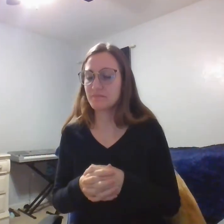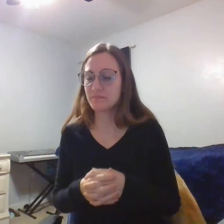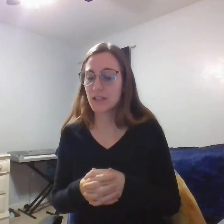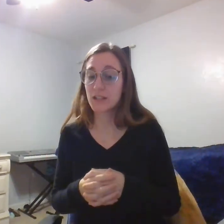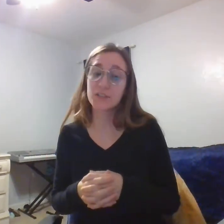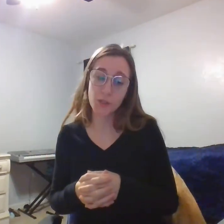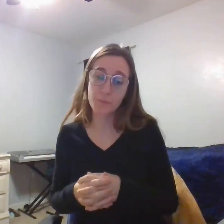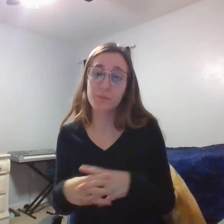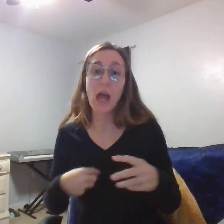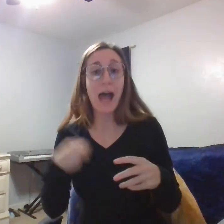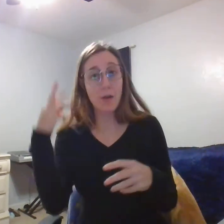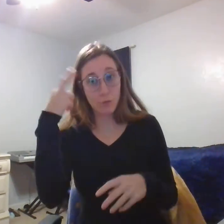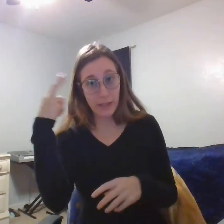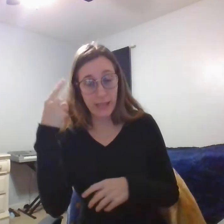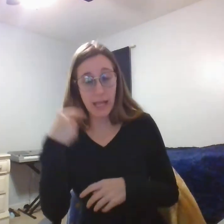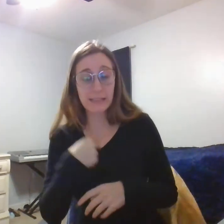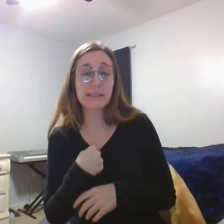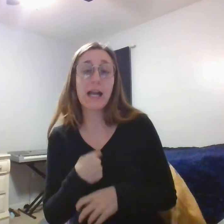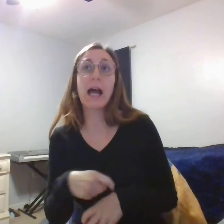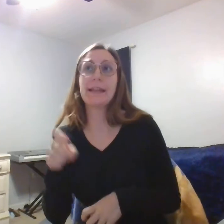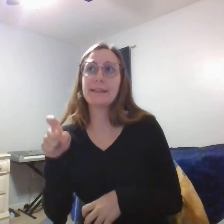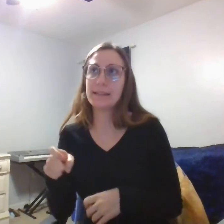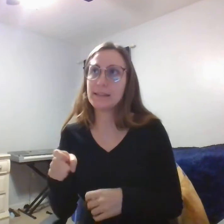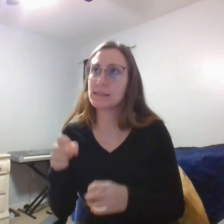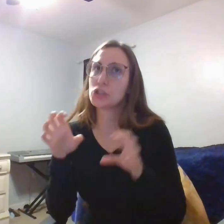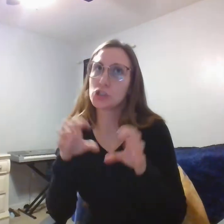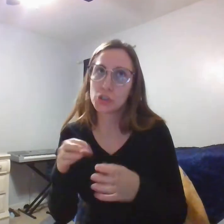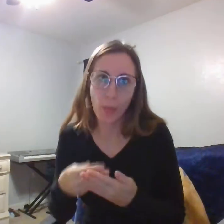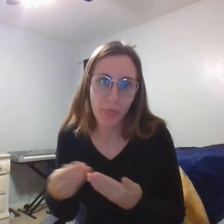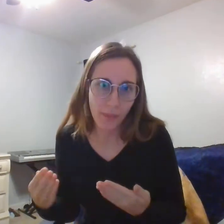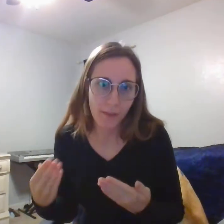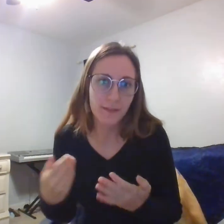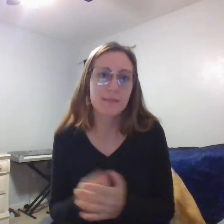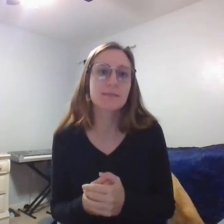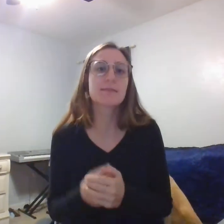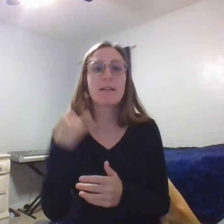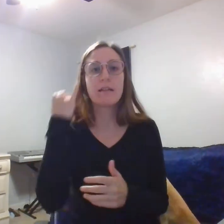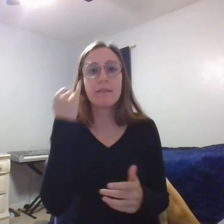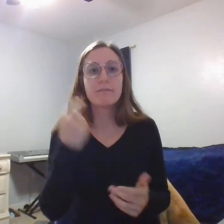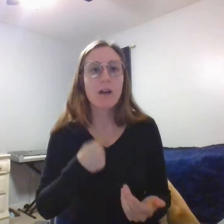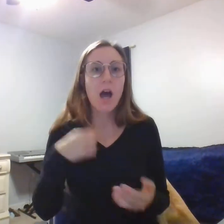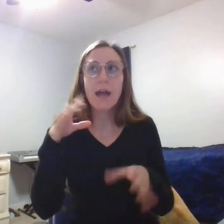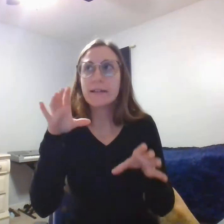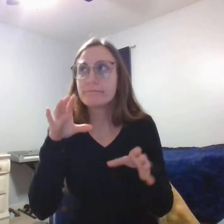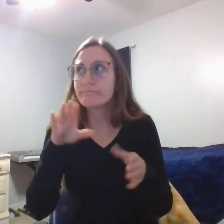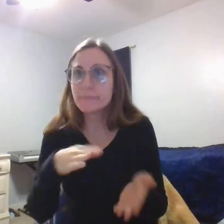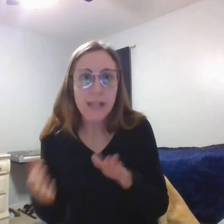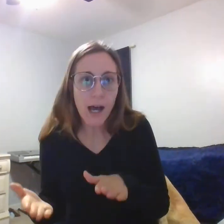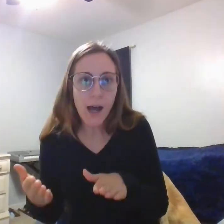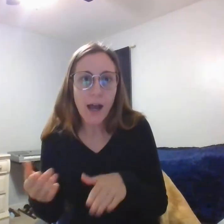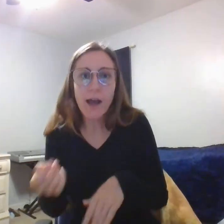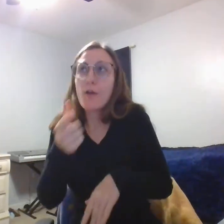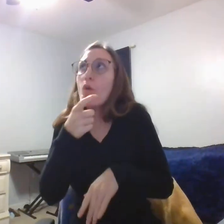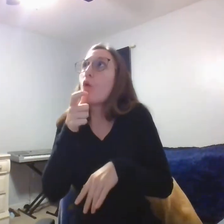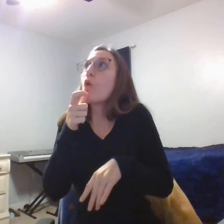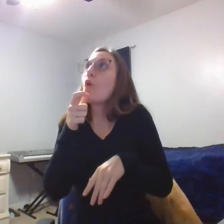like, start doing things, like, well, if I die, then I guess I'll have to, well, who's gonna take care of my birds, and who's